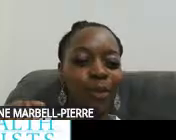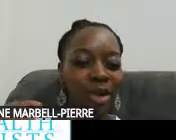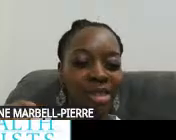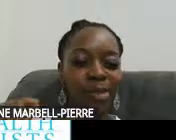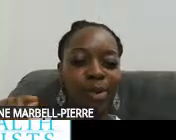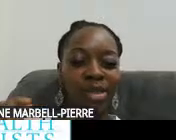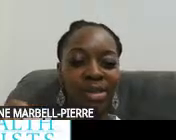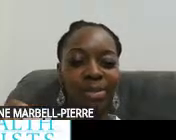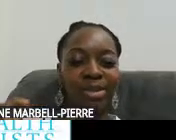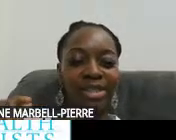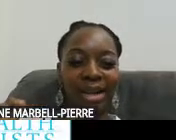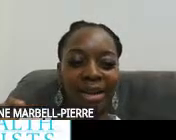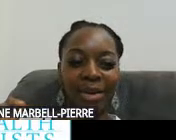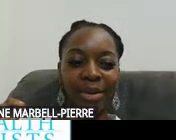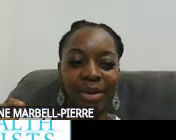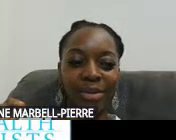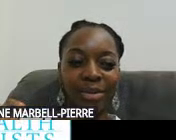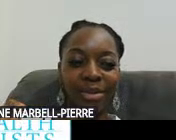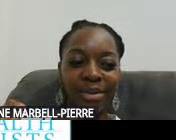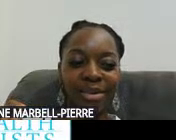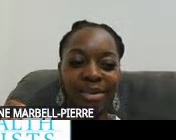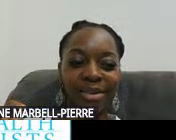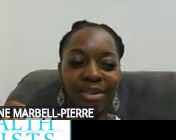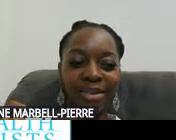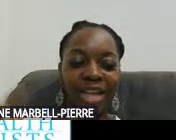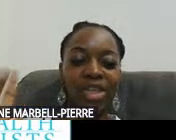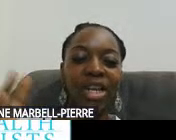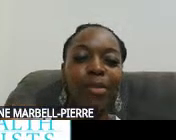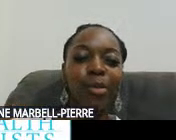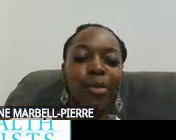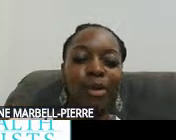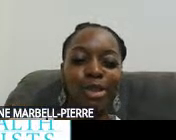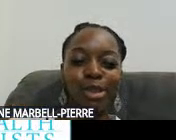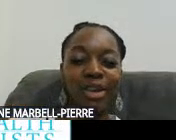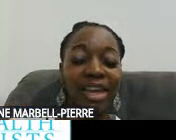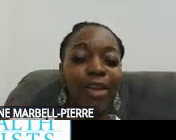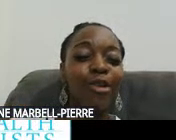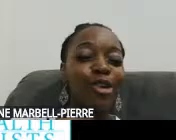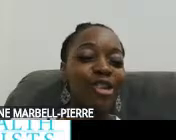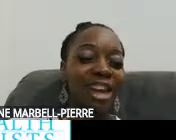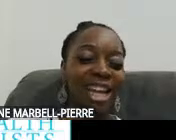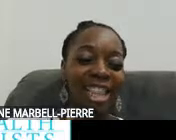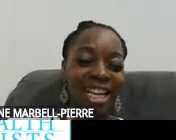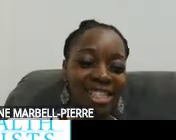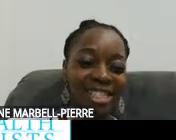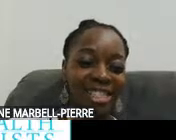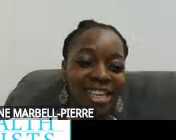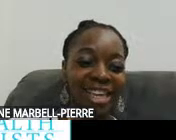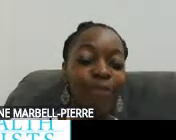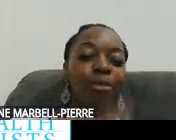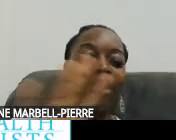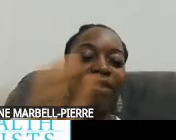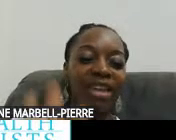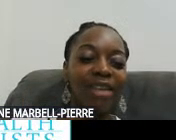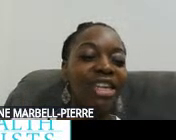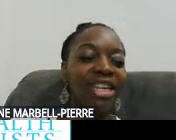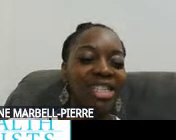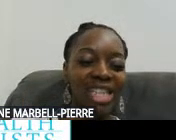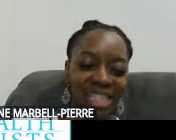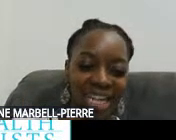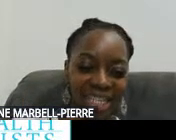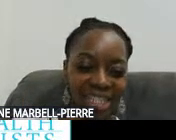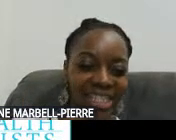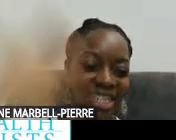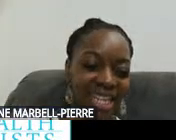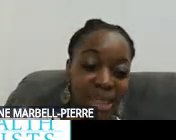the worst possible scenario. Actually, let me pause talking. If you know you're like that, if you're brave enough, say it in